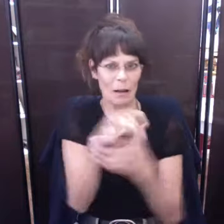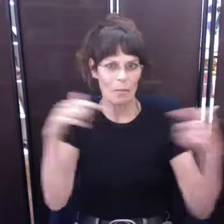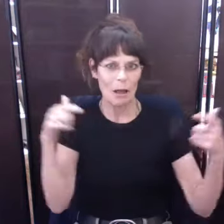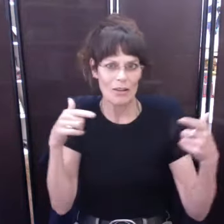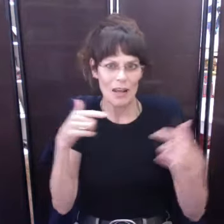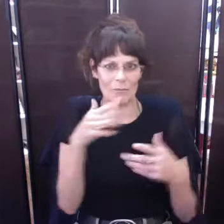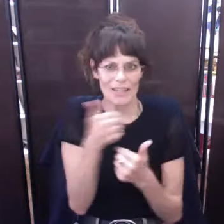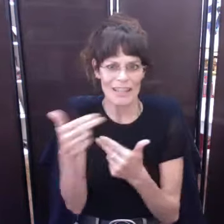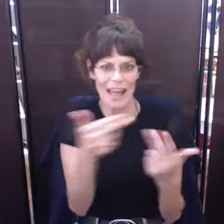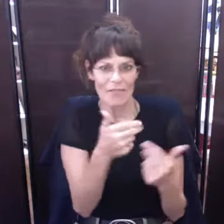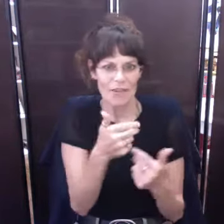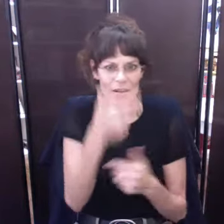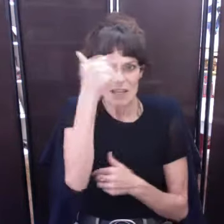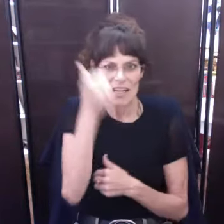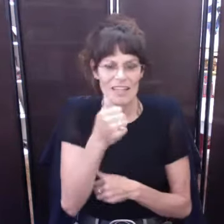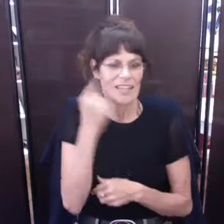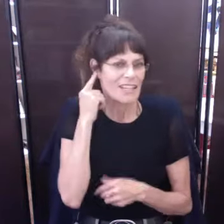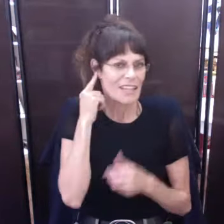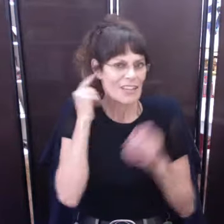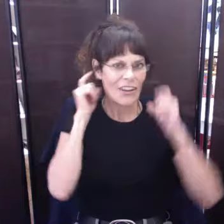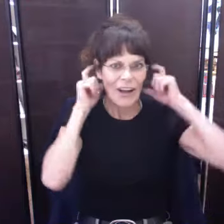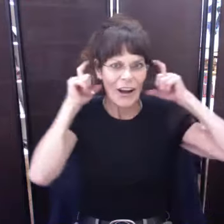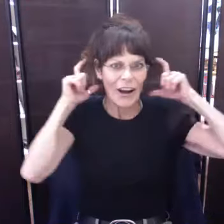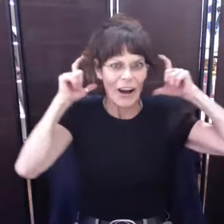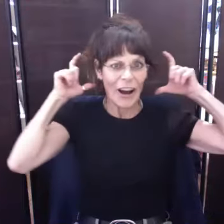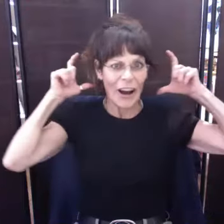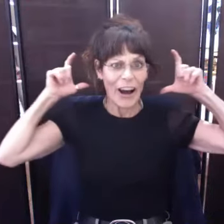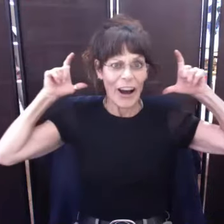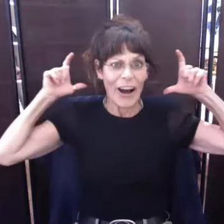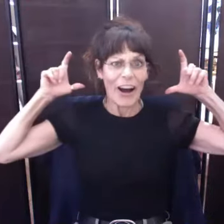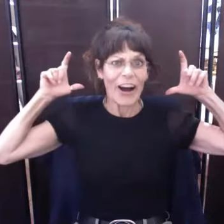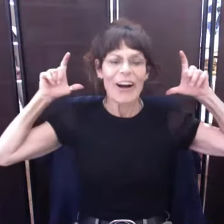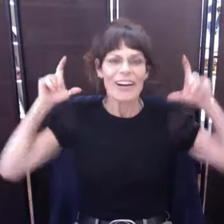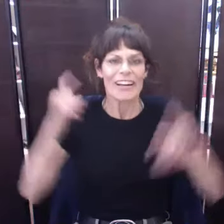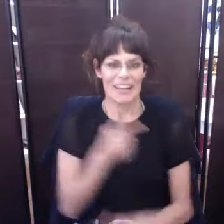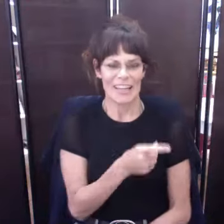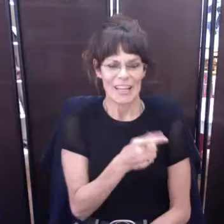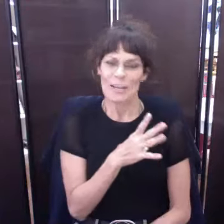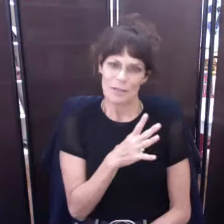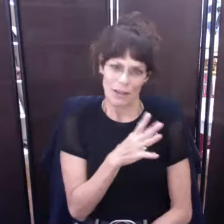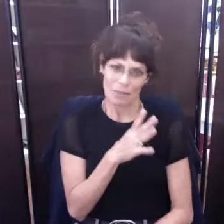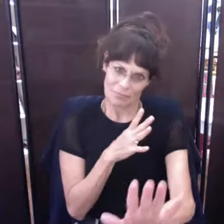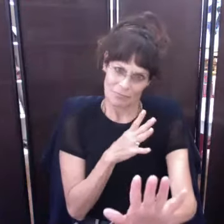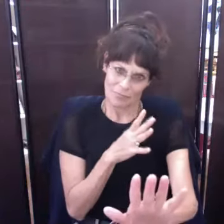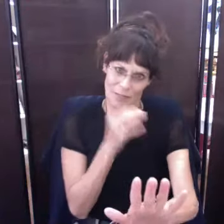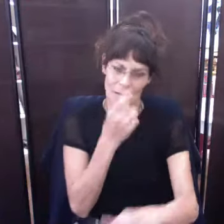because his ears are already like taxi doors, and then they just got huge. He was fine. I'm not mean